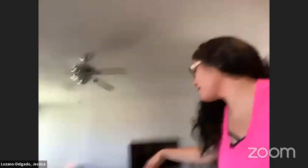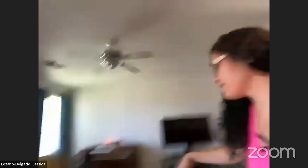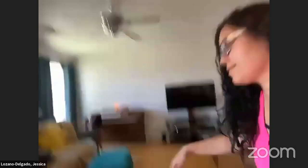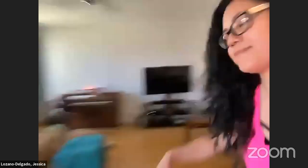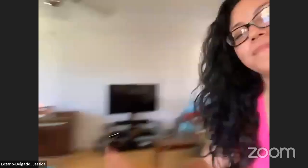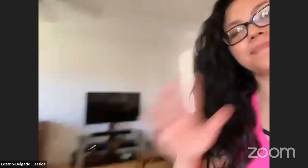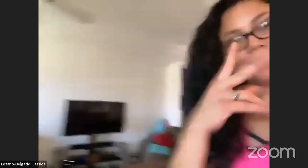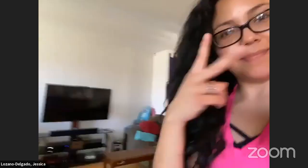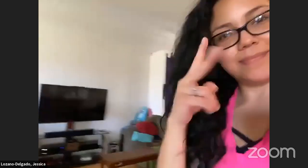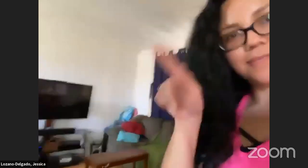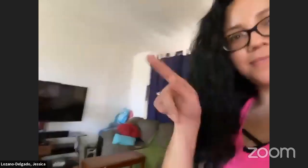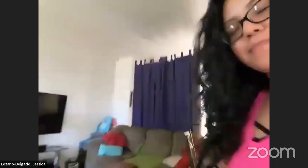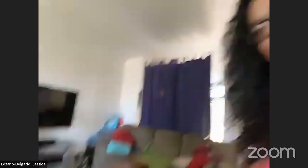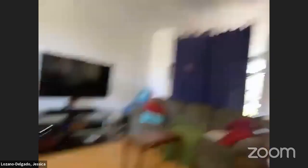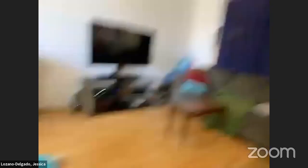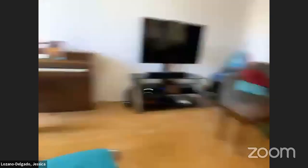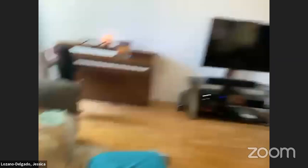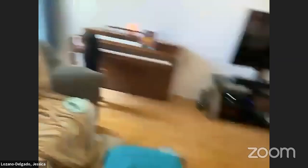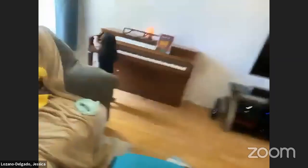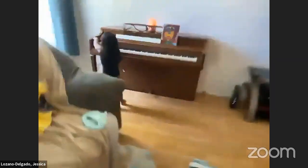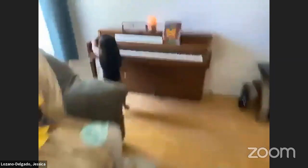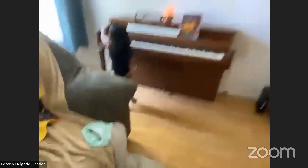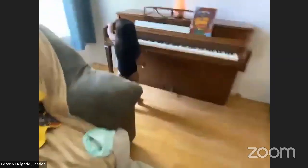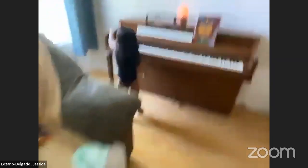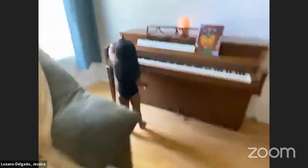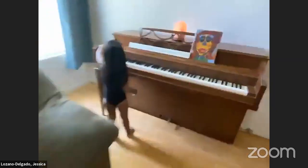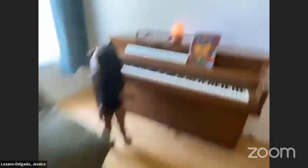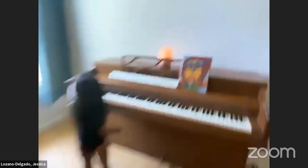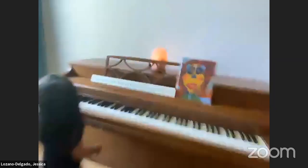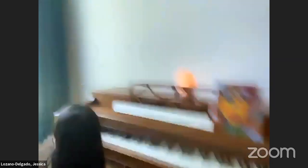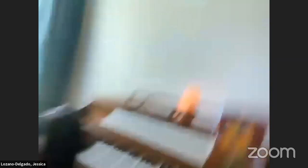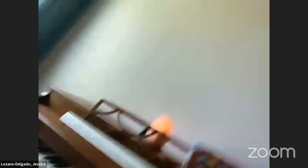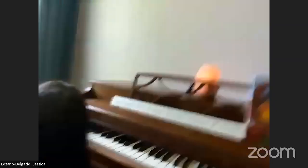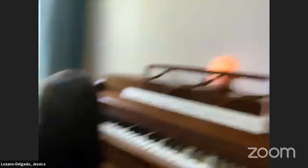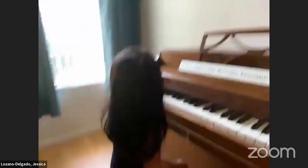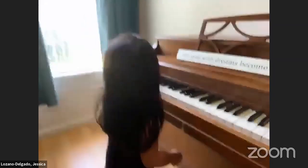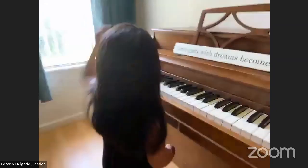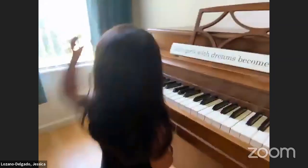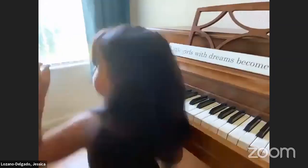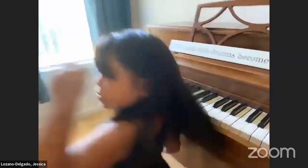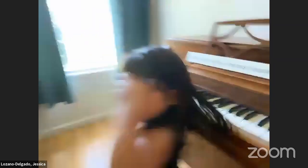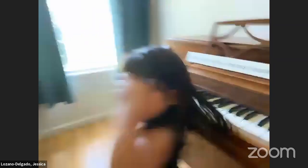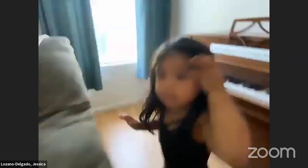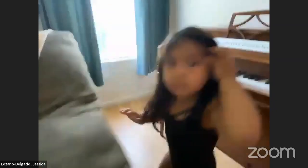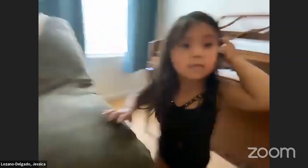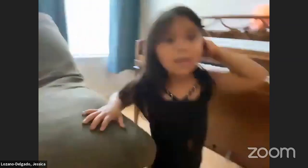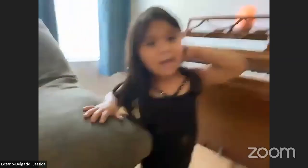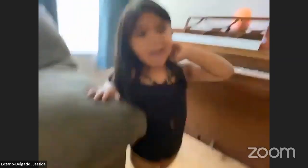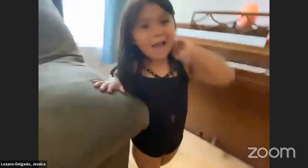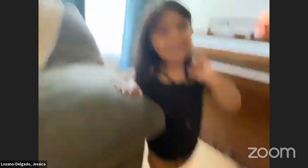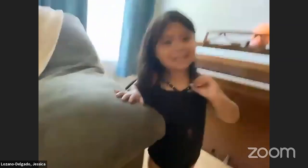Ada. See if I can show you my children. This is Ada. Hi.